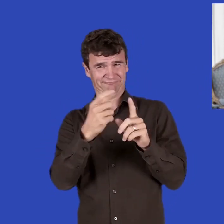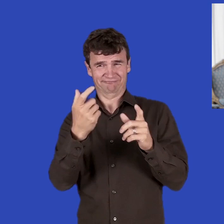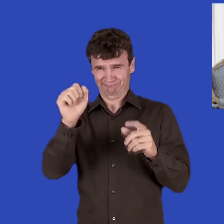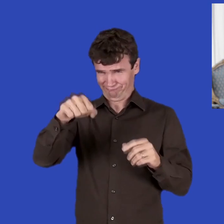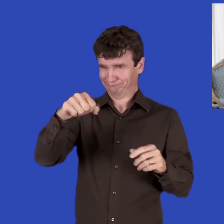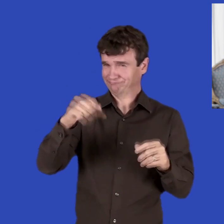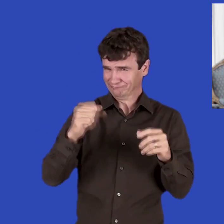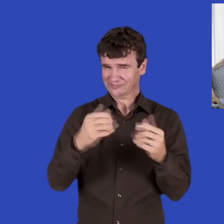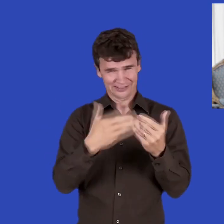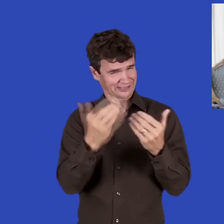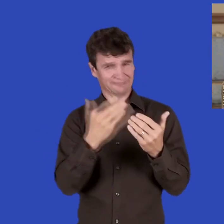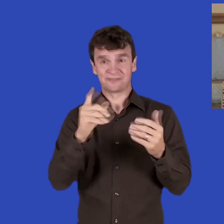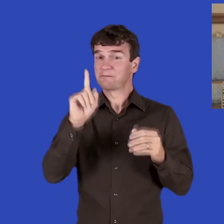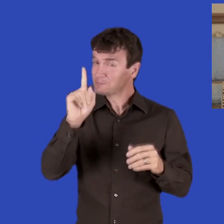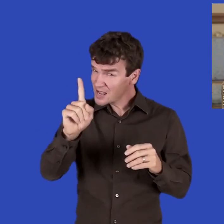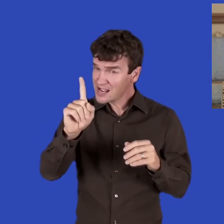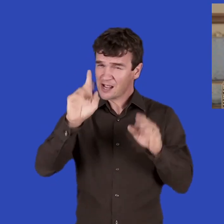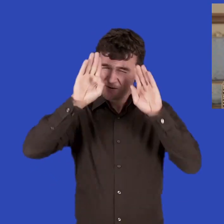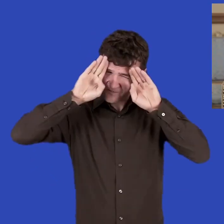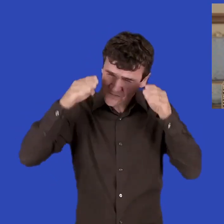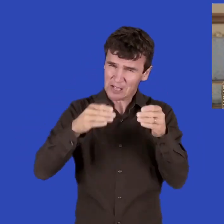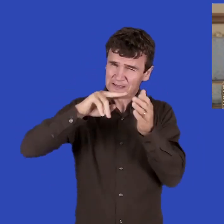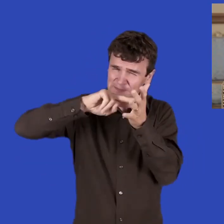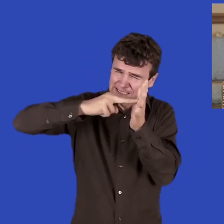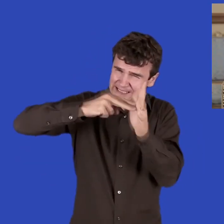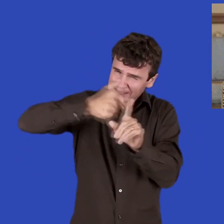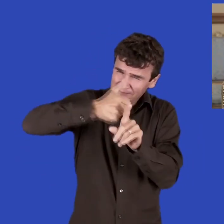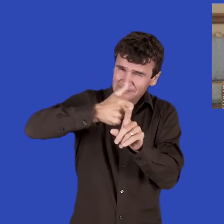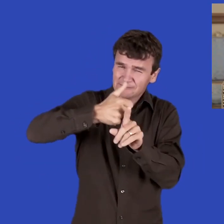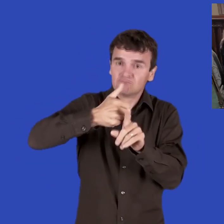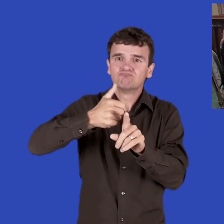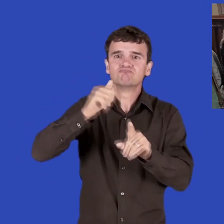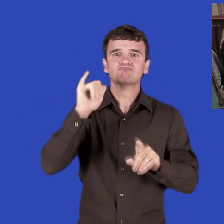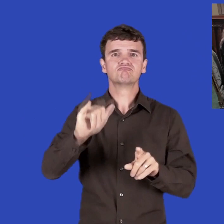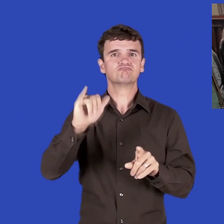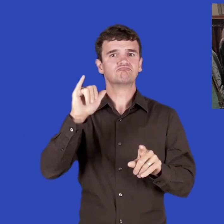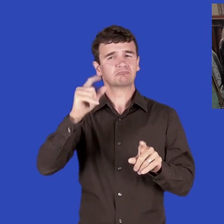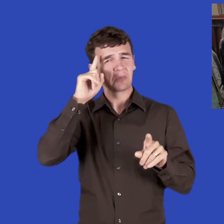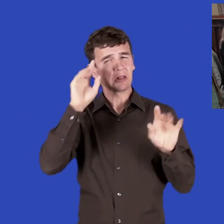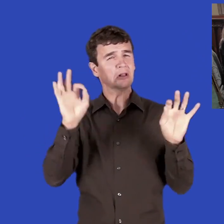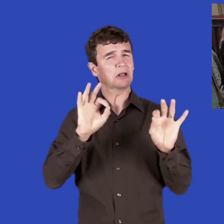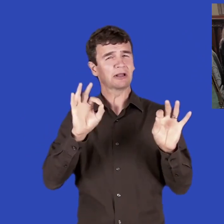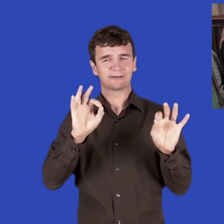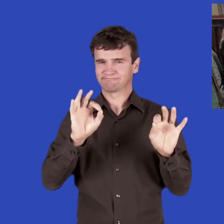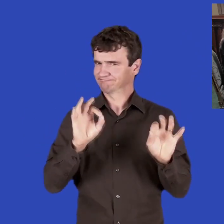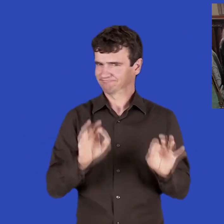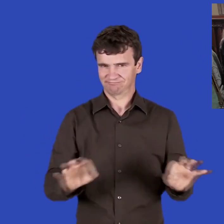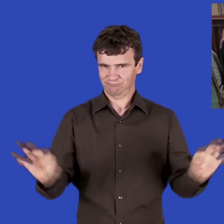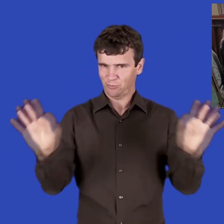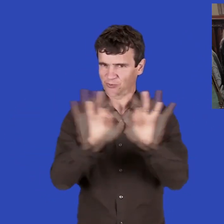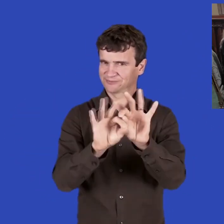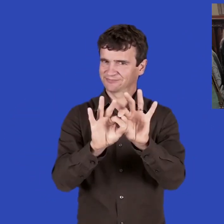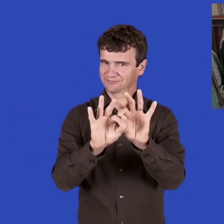of, to be included in. It's a positive. These are really basic terms, and I know they're basic